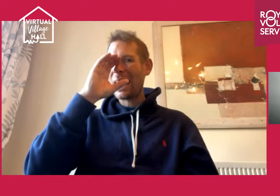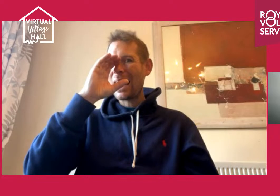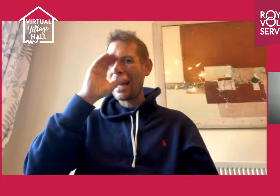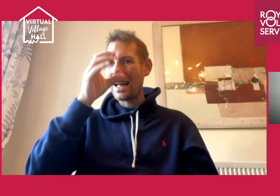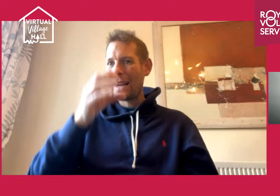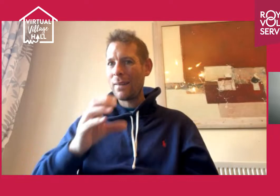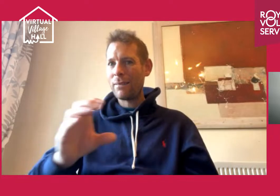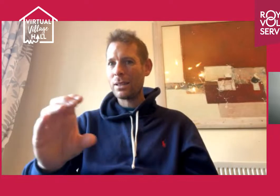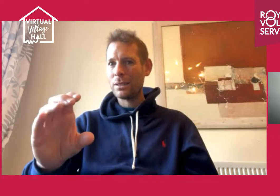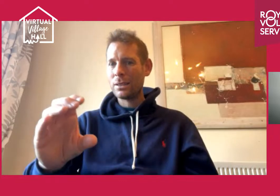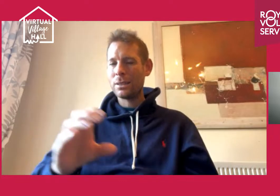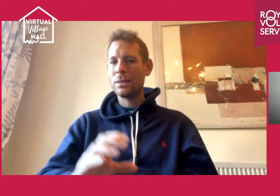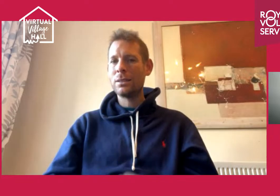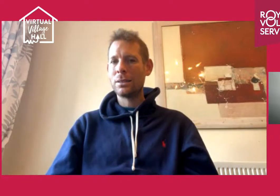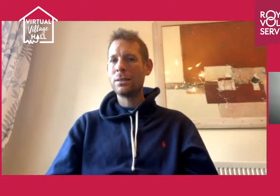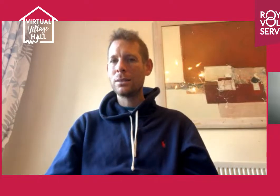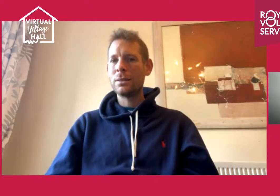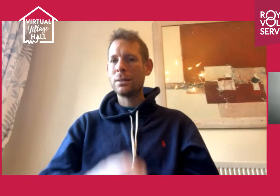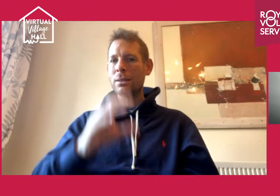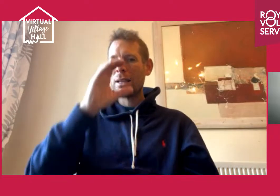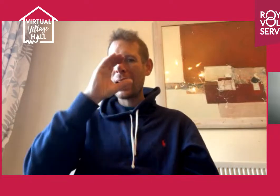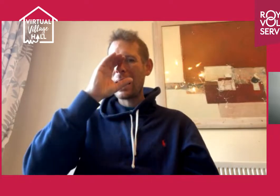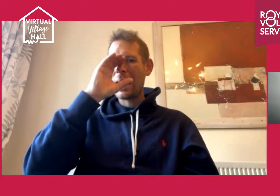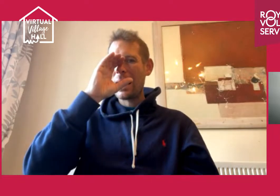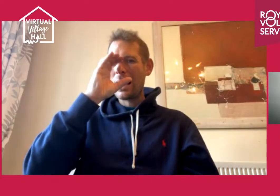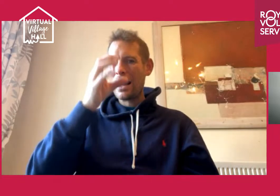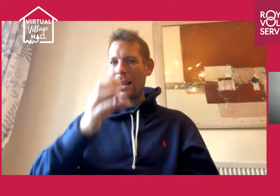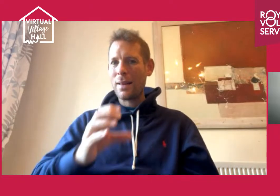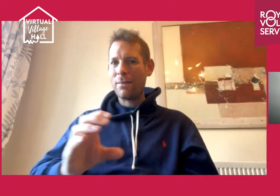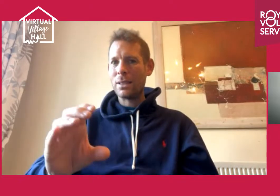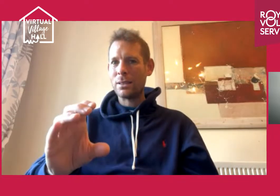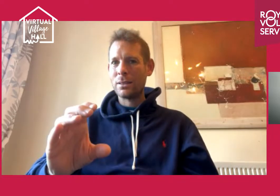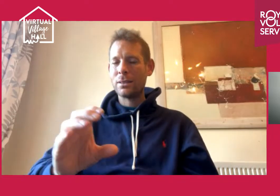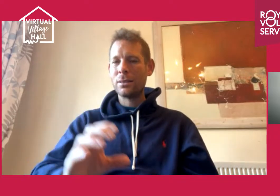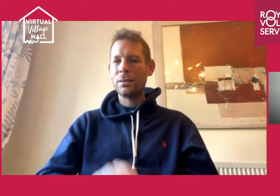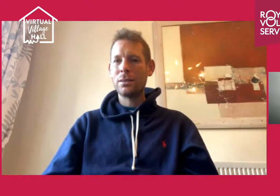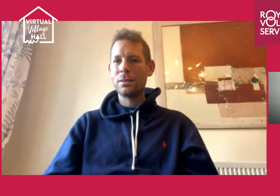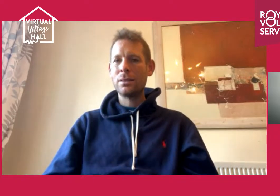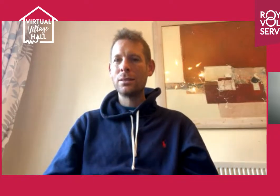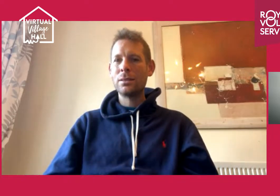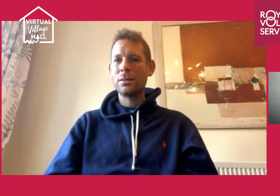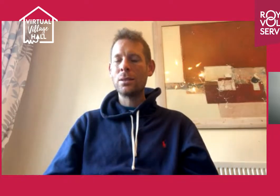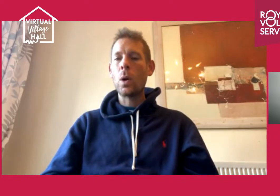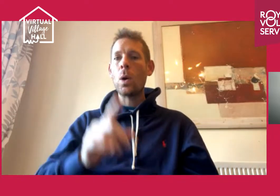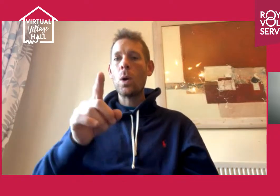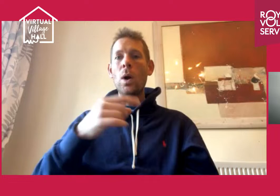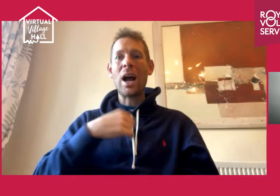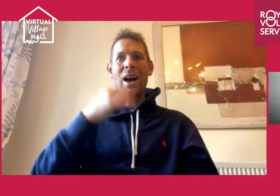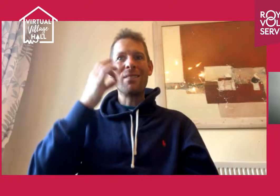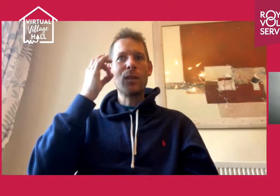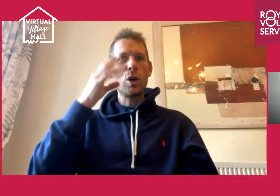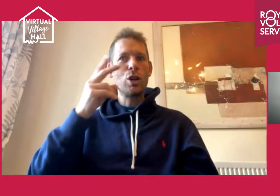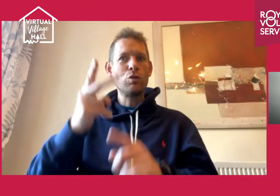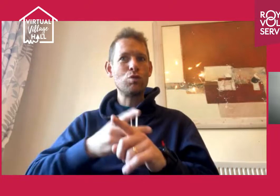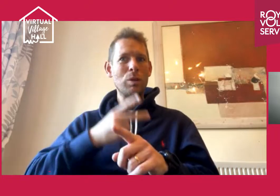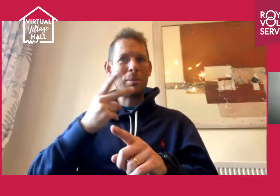already signed elephant in another part of the session. So that's elephant. You just want to remember that one.